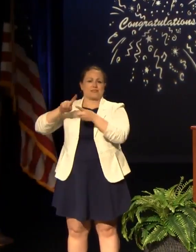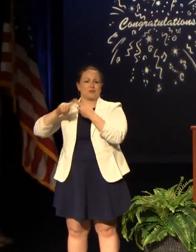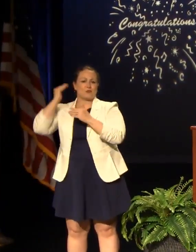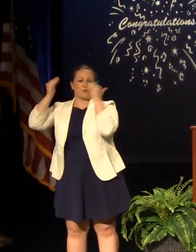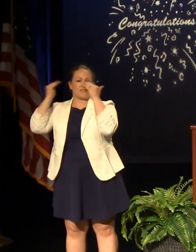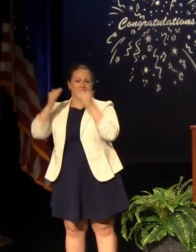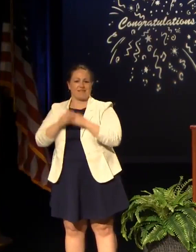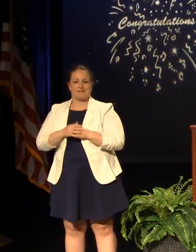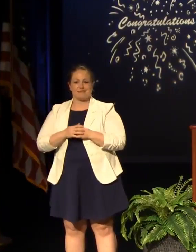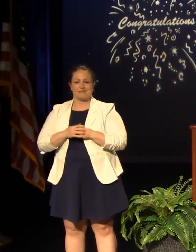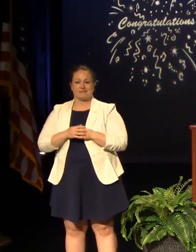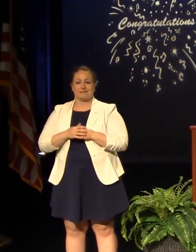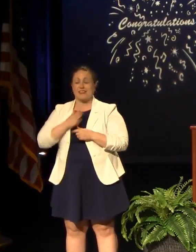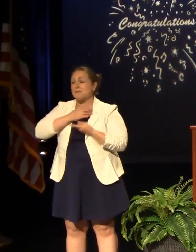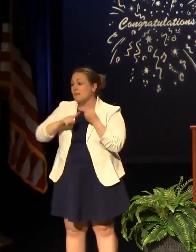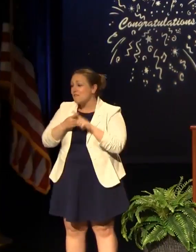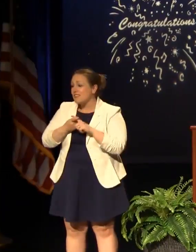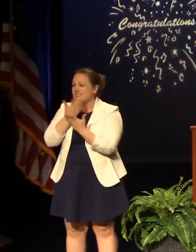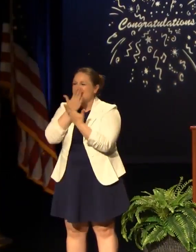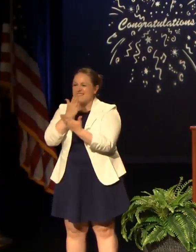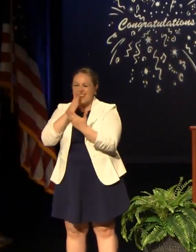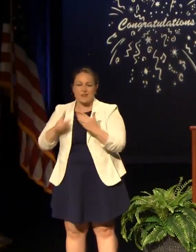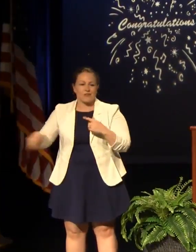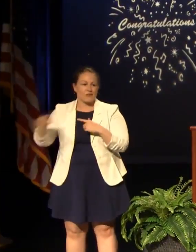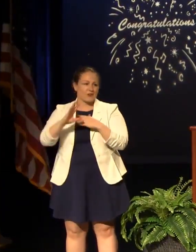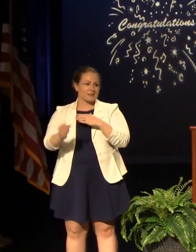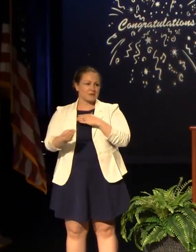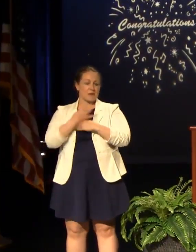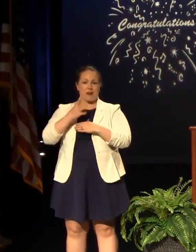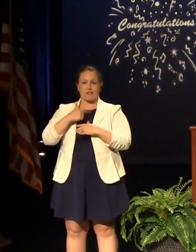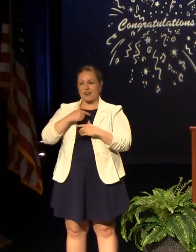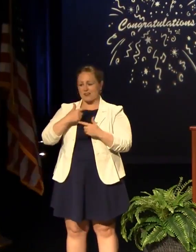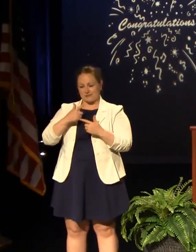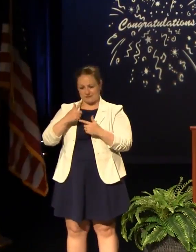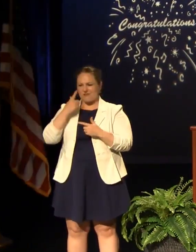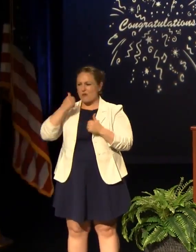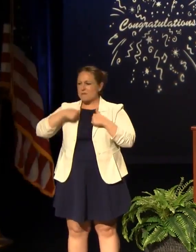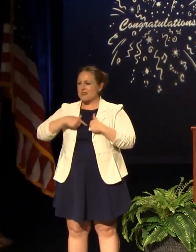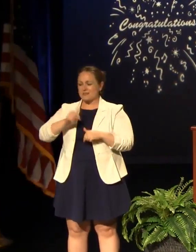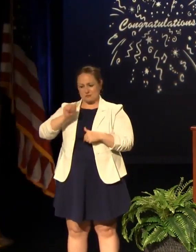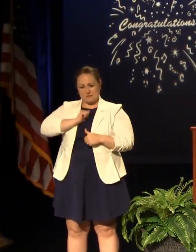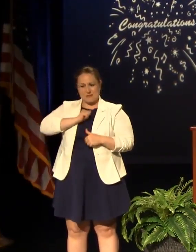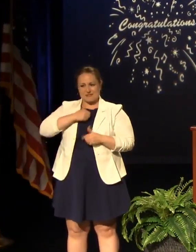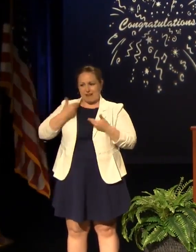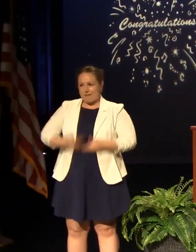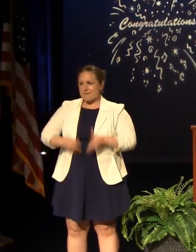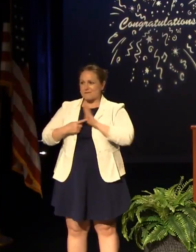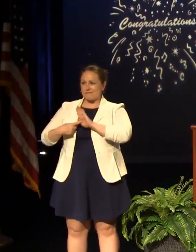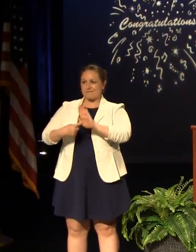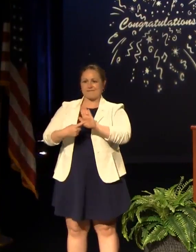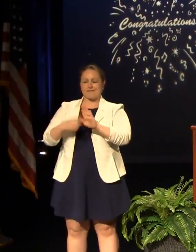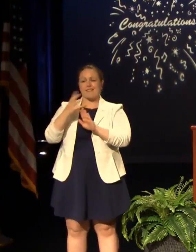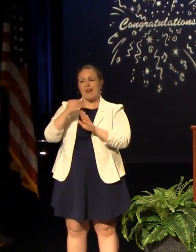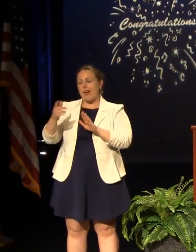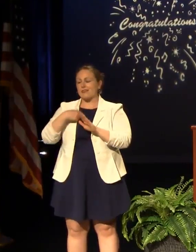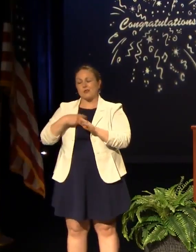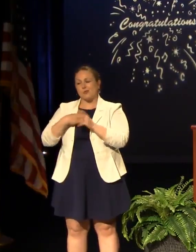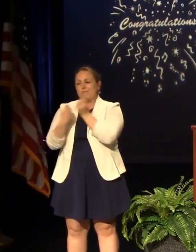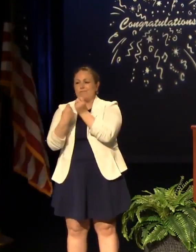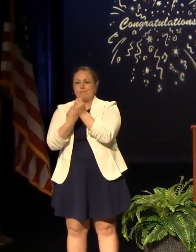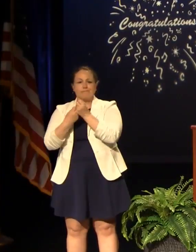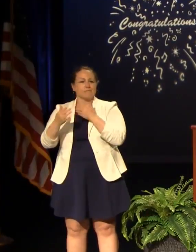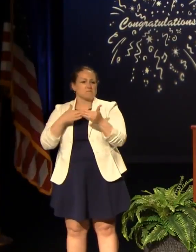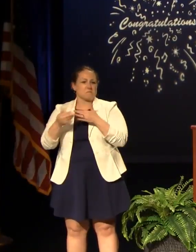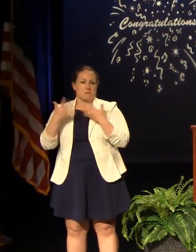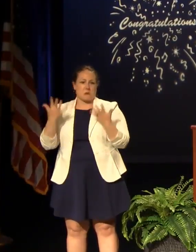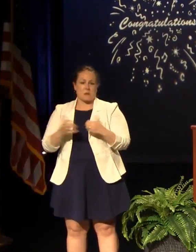all of my friends for inspiring me to be unapologetically myself and for sticking with me through thick and thin. Lakeview's